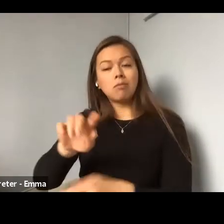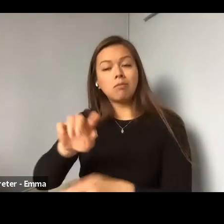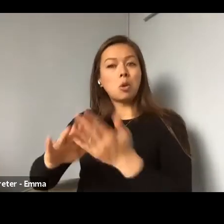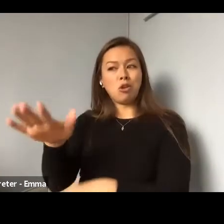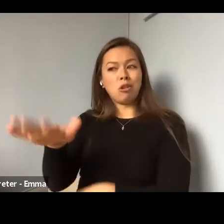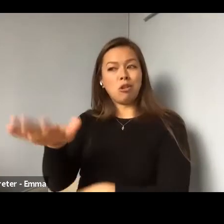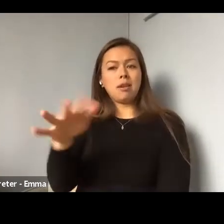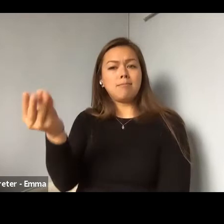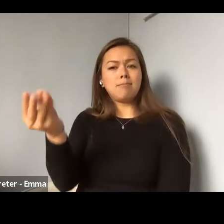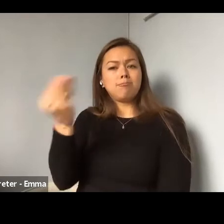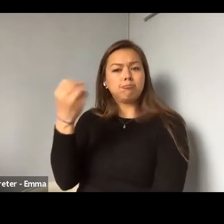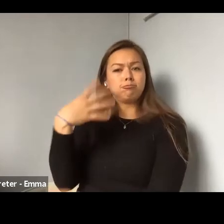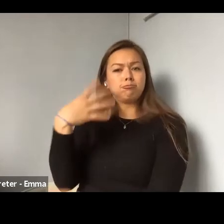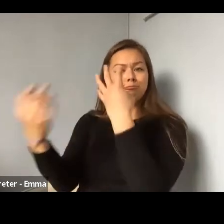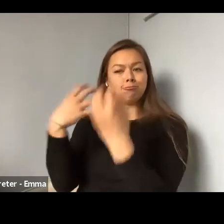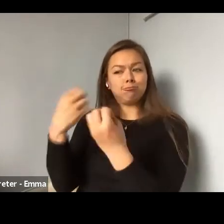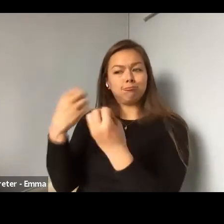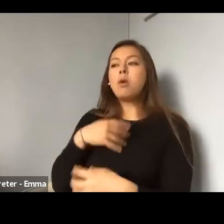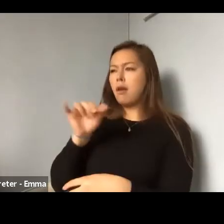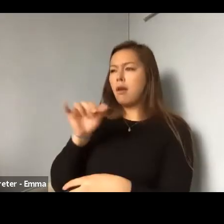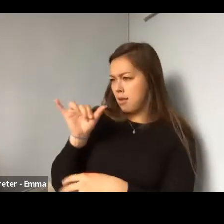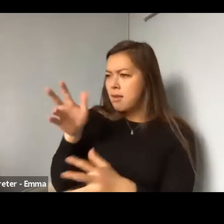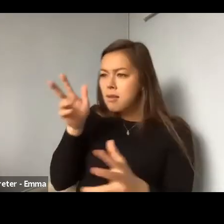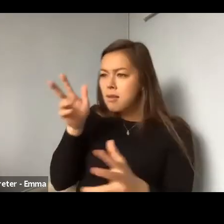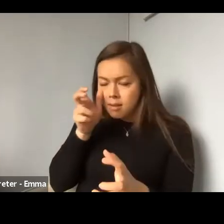the participants were chosen, we delivered a